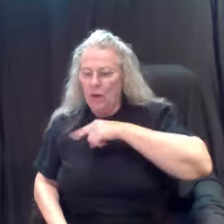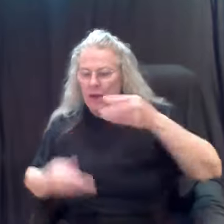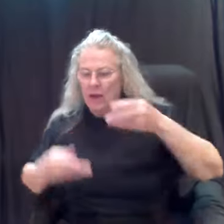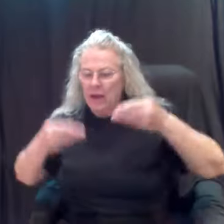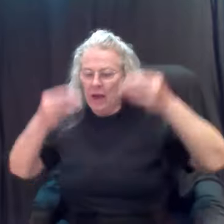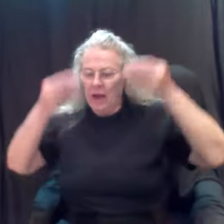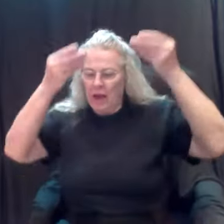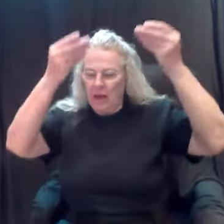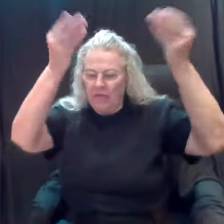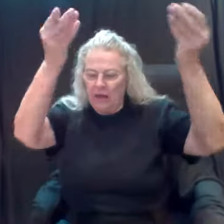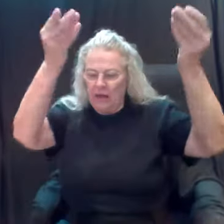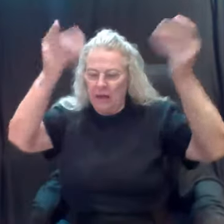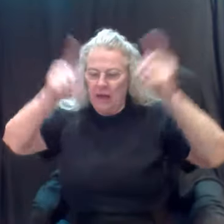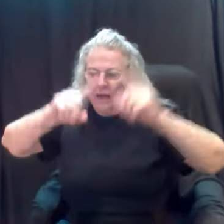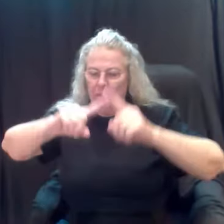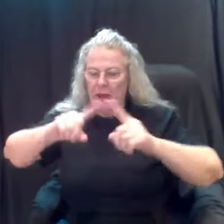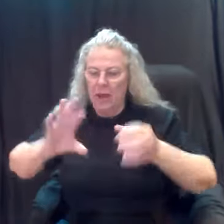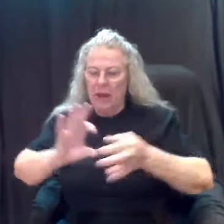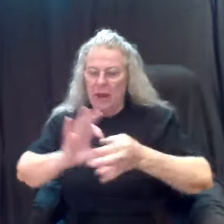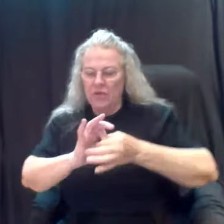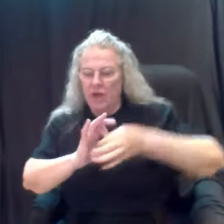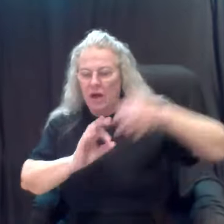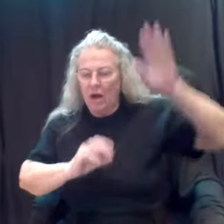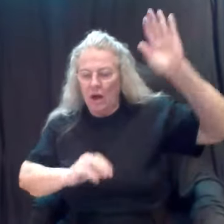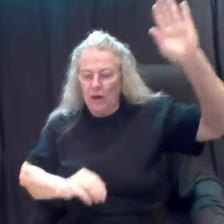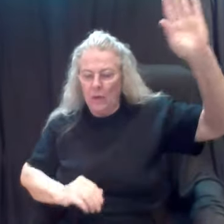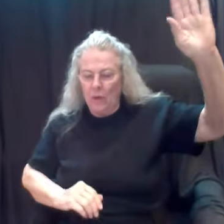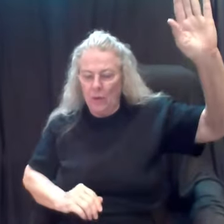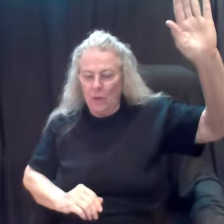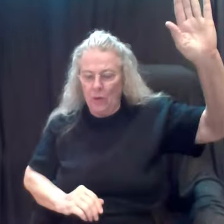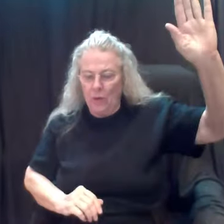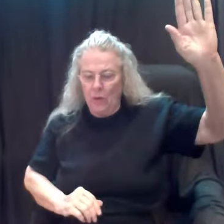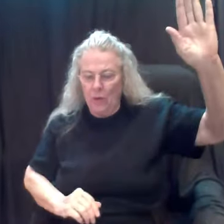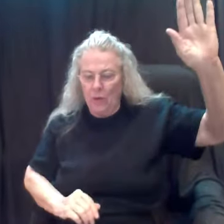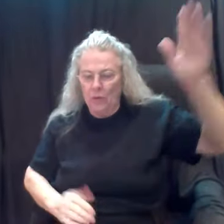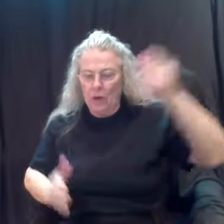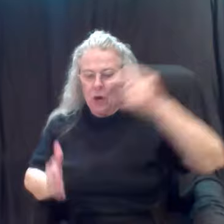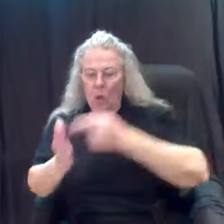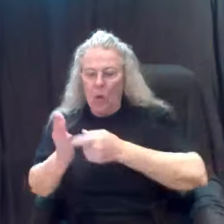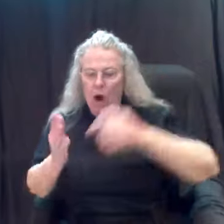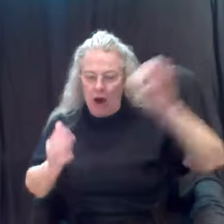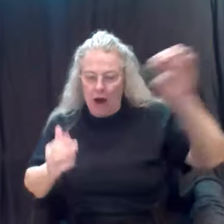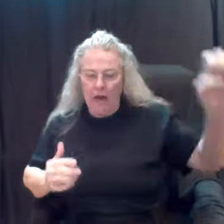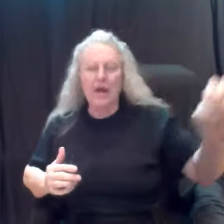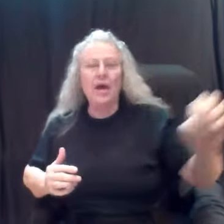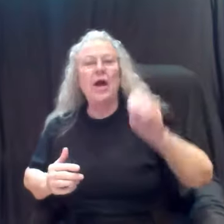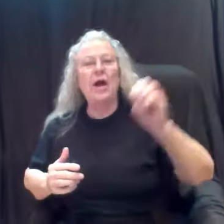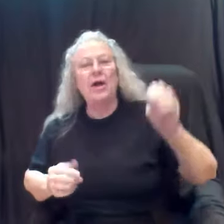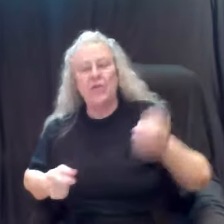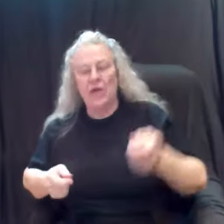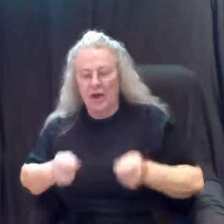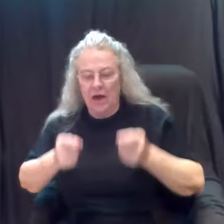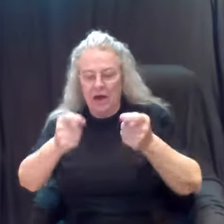We give thee but thine own, whatever